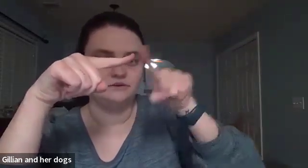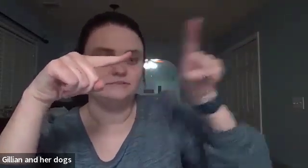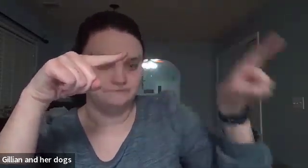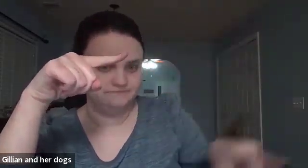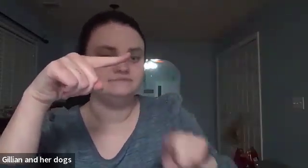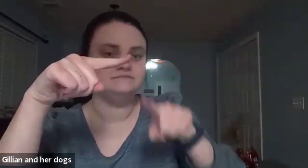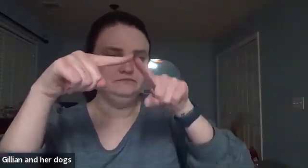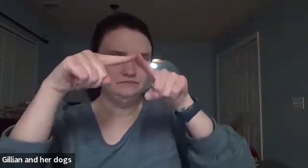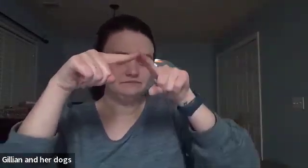circle,